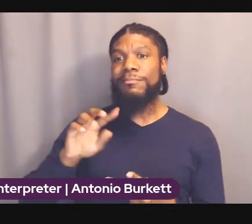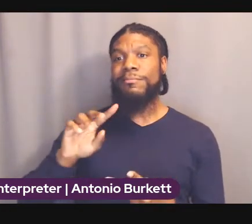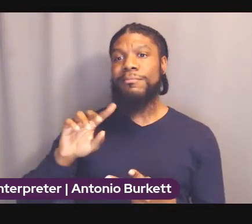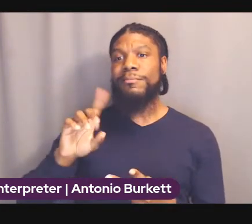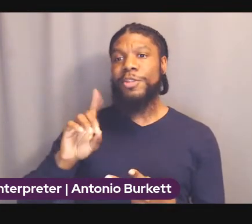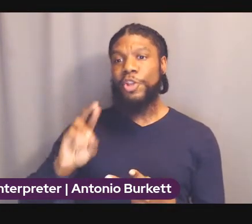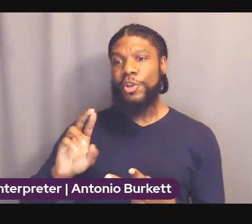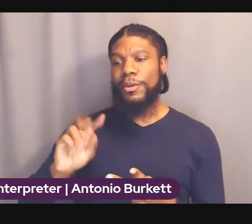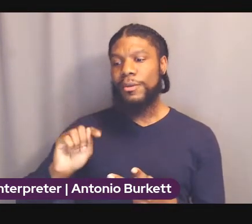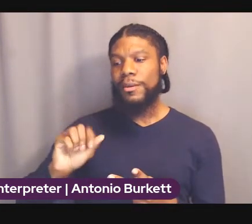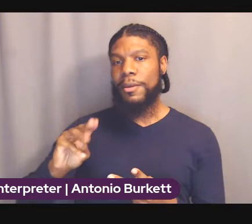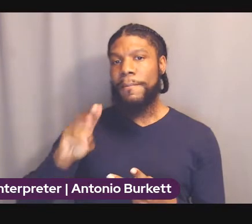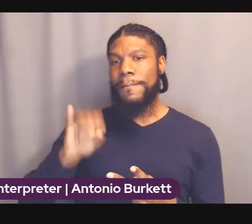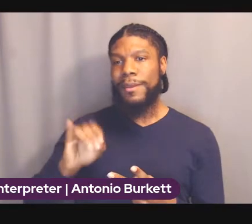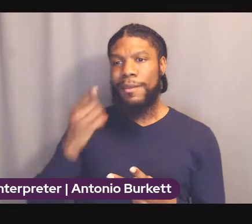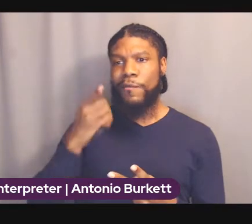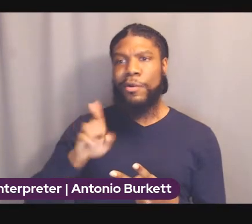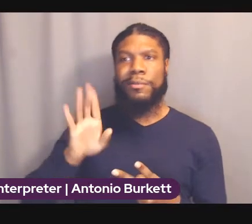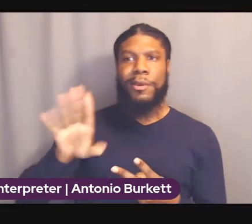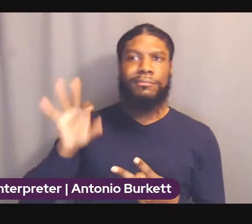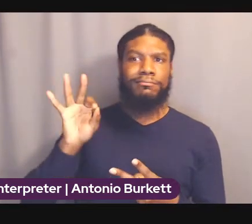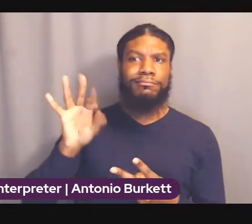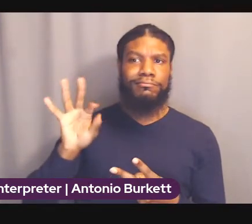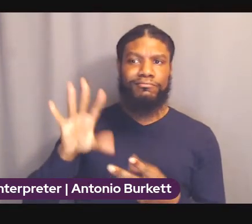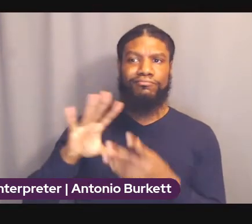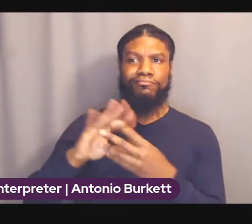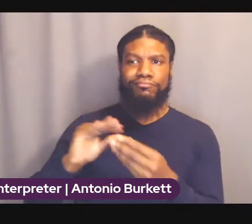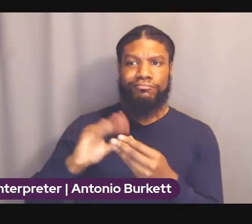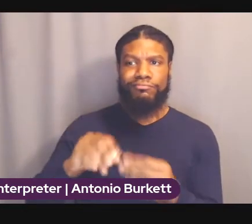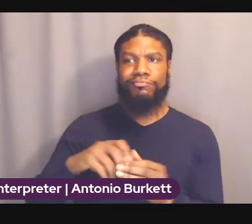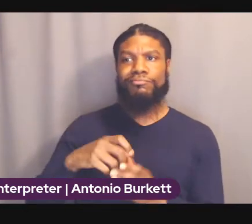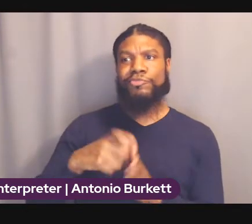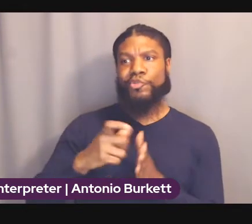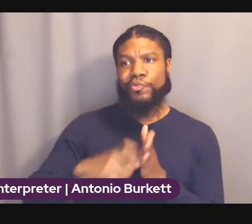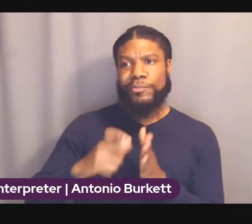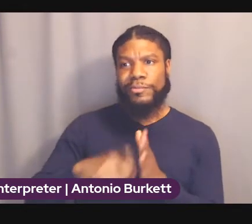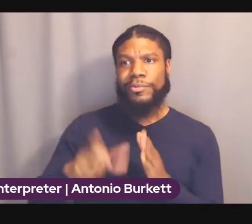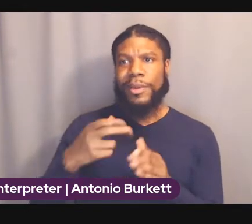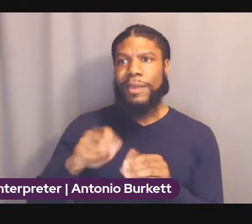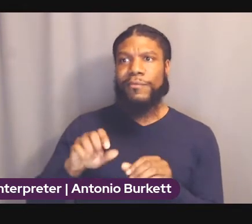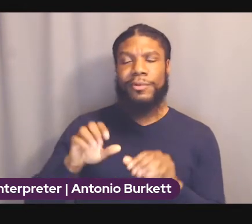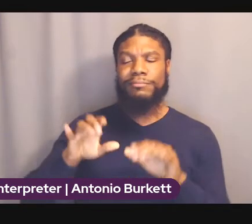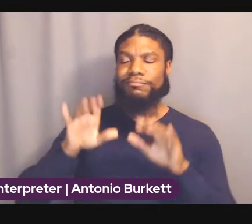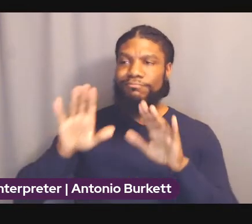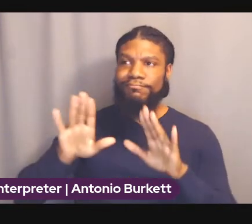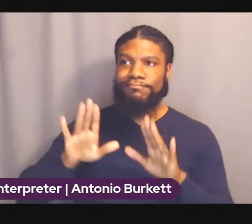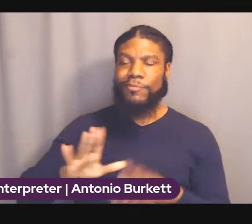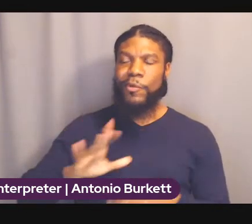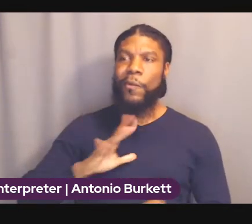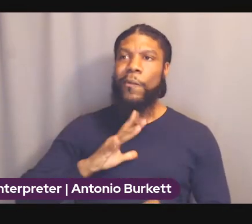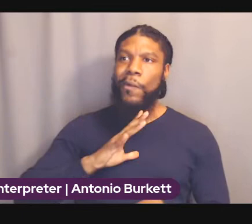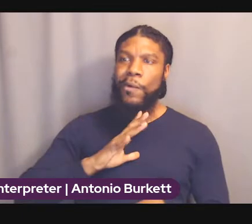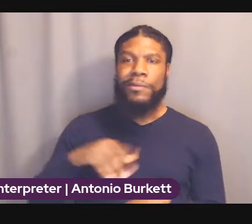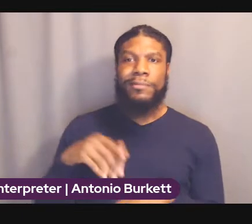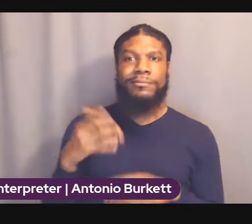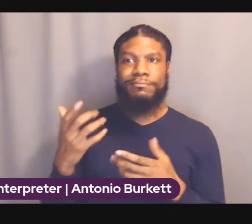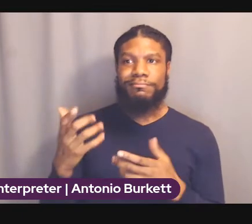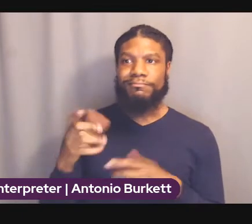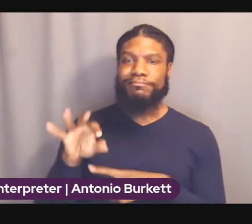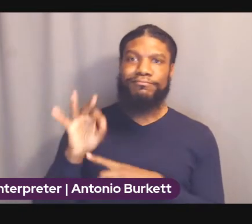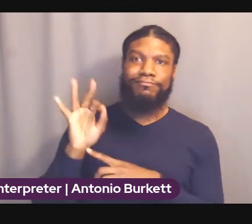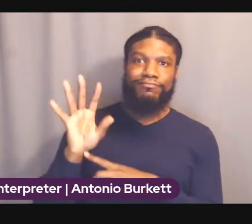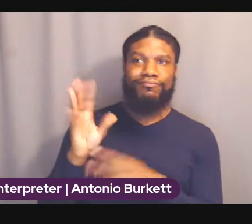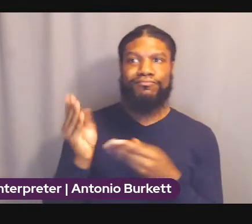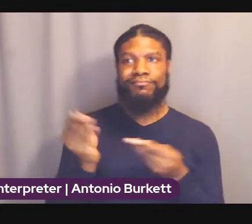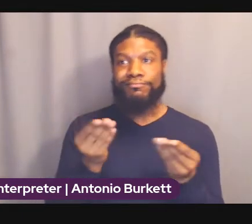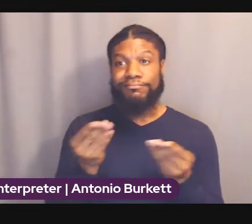the scripture and for being an amazing presider. Thank you to Holy Hands. Thank you to everybody for learning and